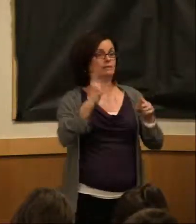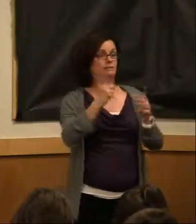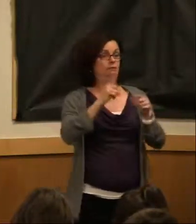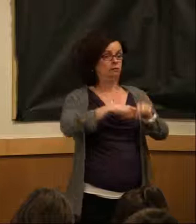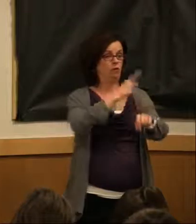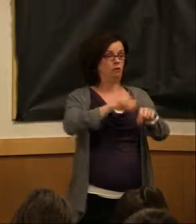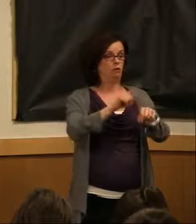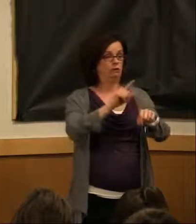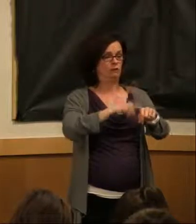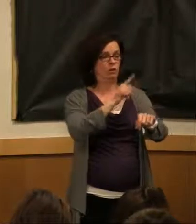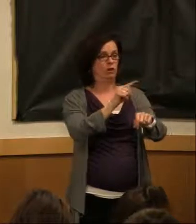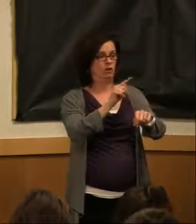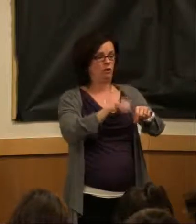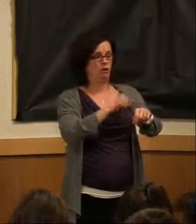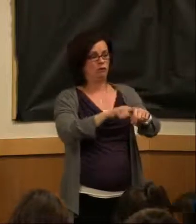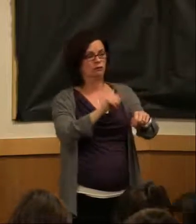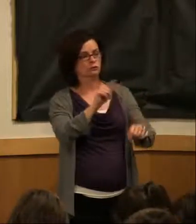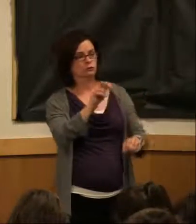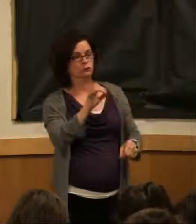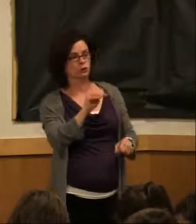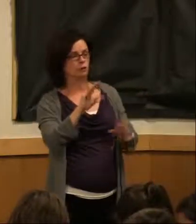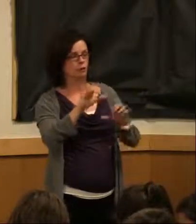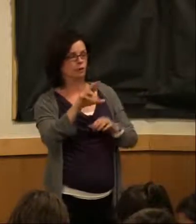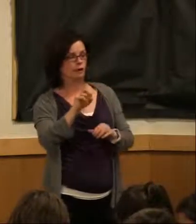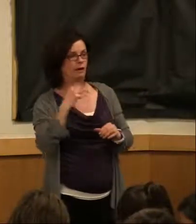called IHSS,